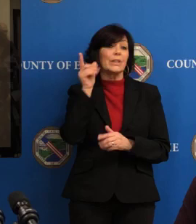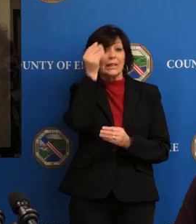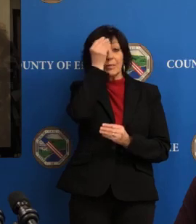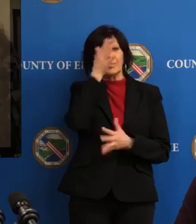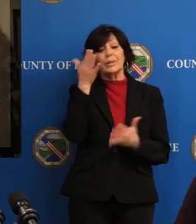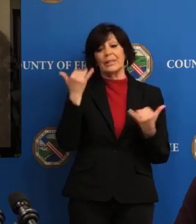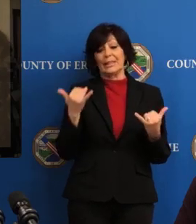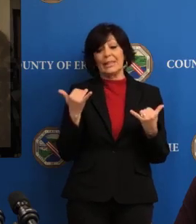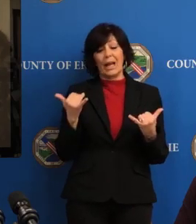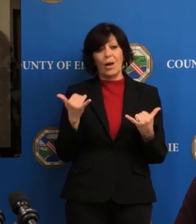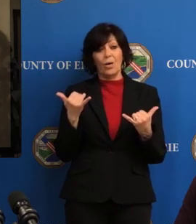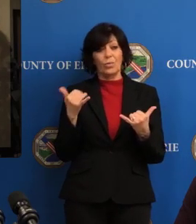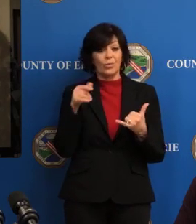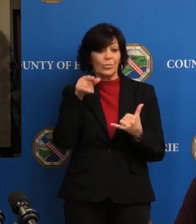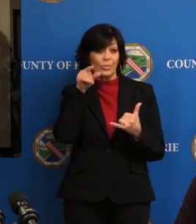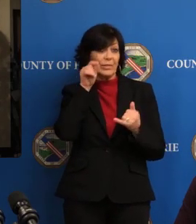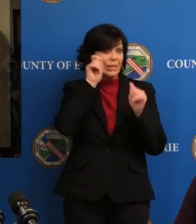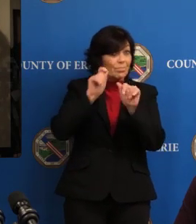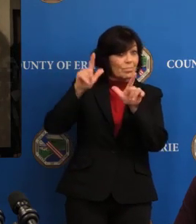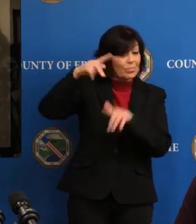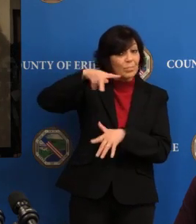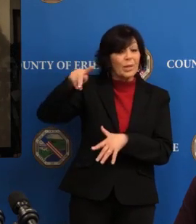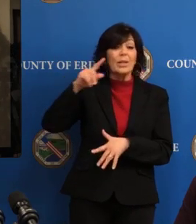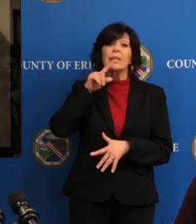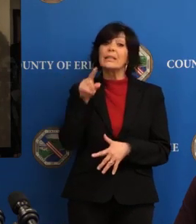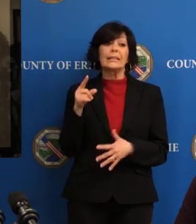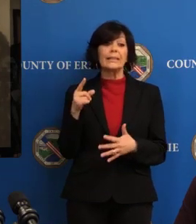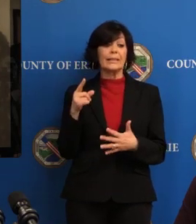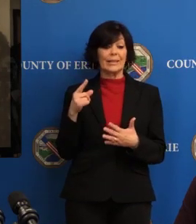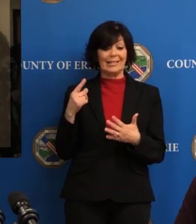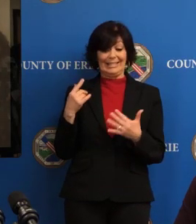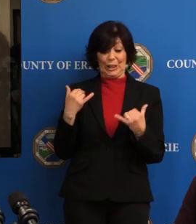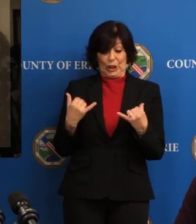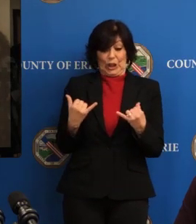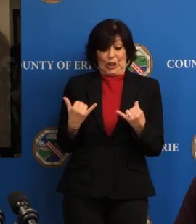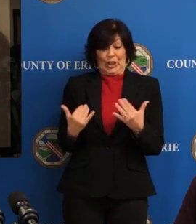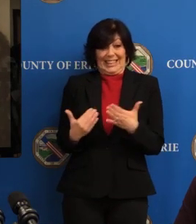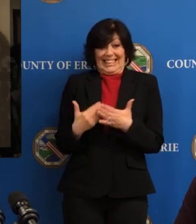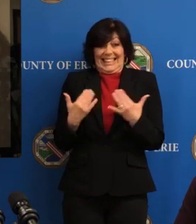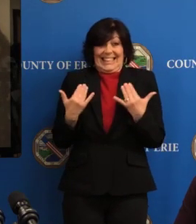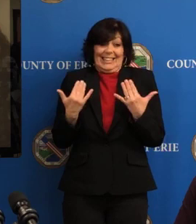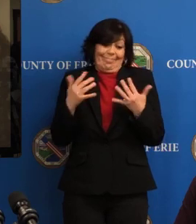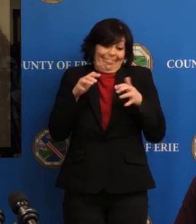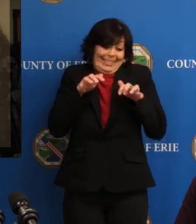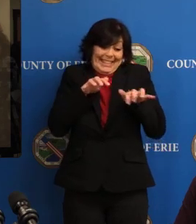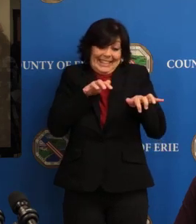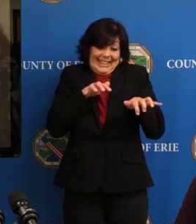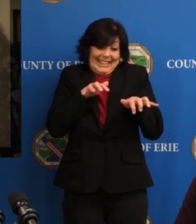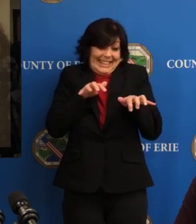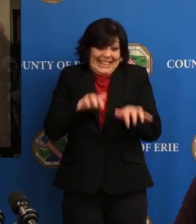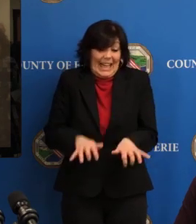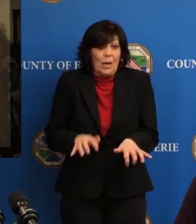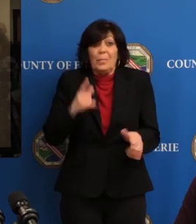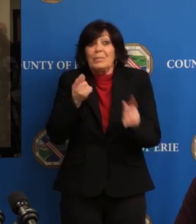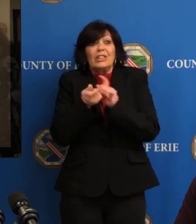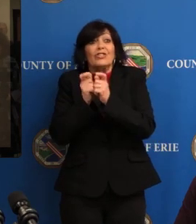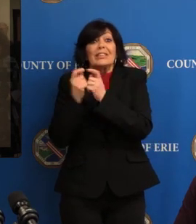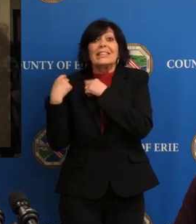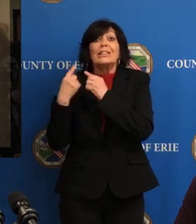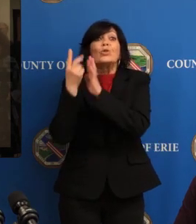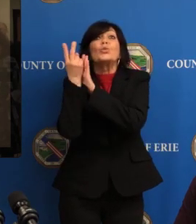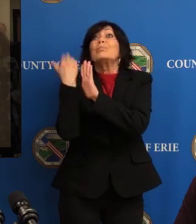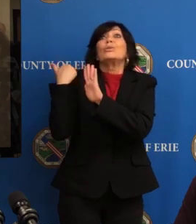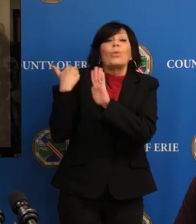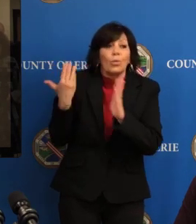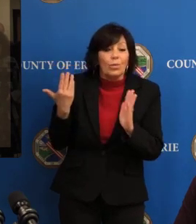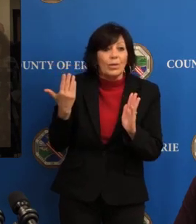is presented, including in this PowerPoint, is only as valid as it was at the time it was entered in the PowerPoint. It may have changed since